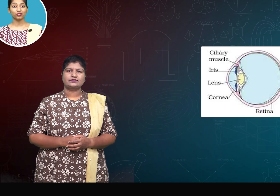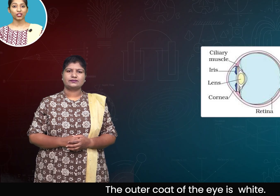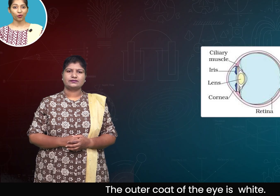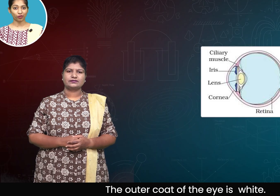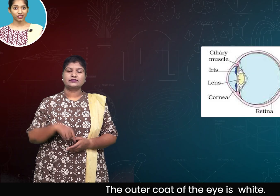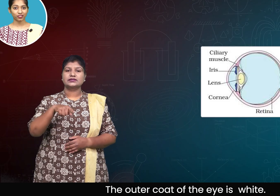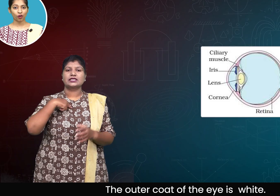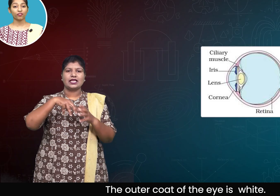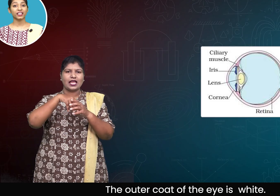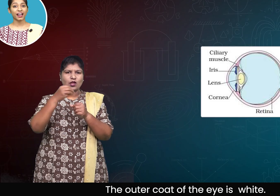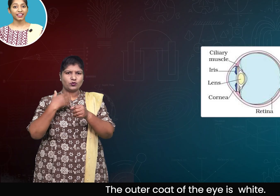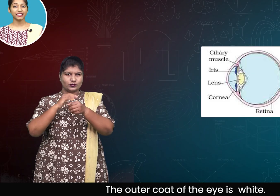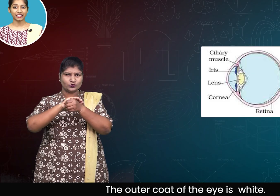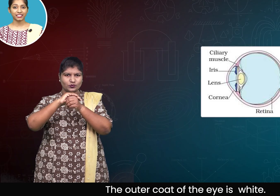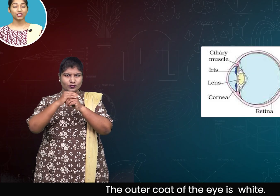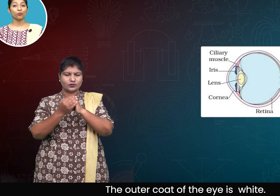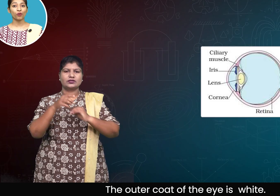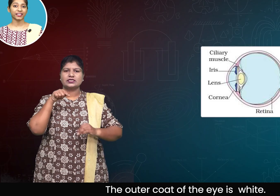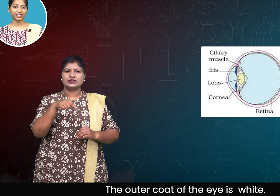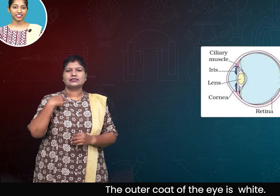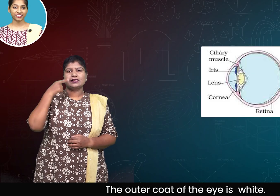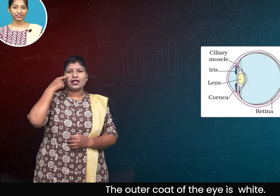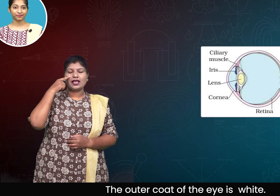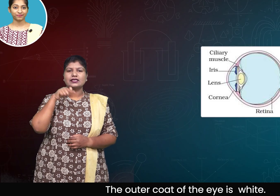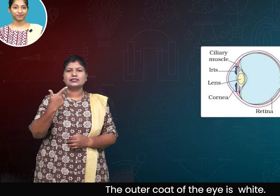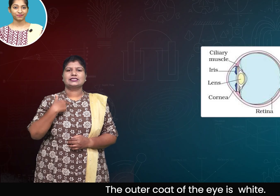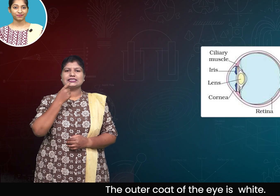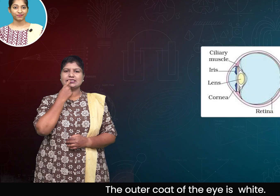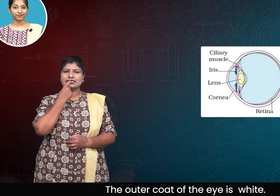The outer coat of the eye is white.